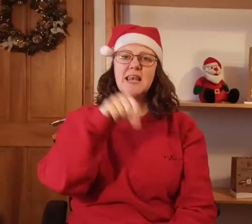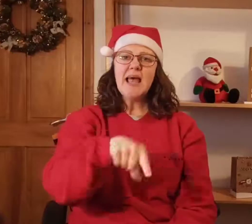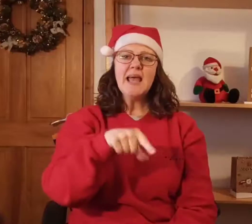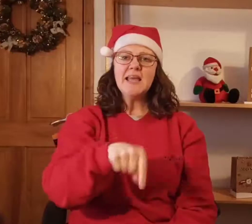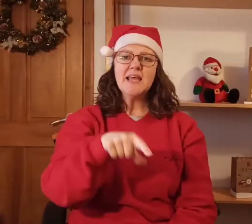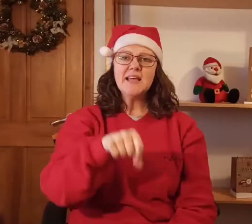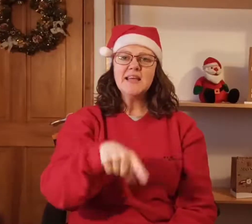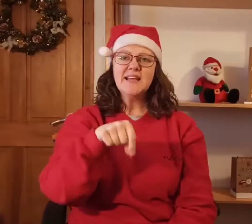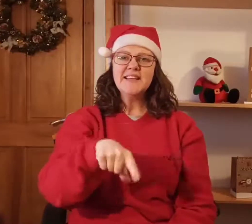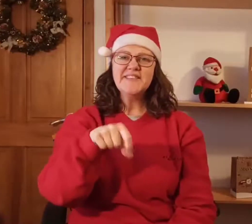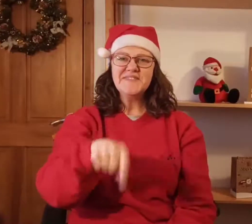-laying